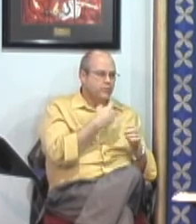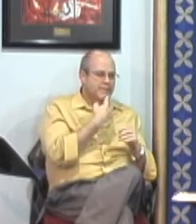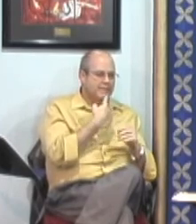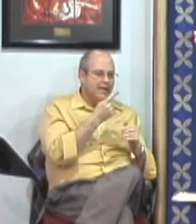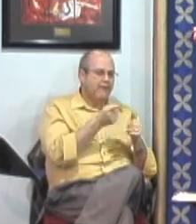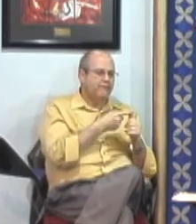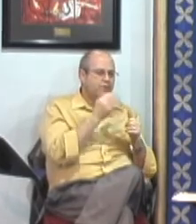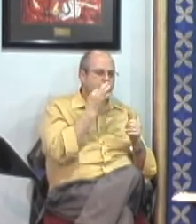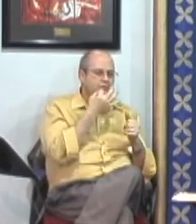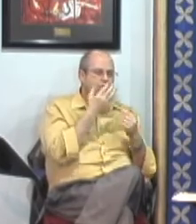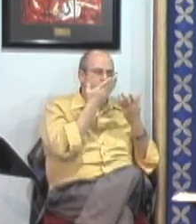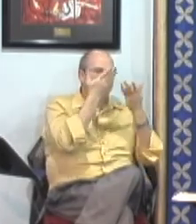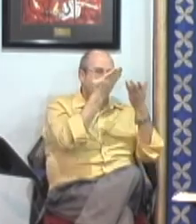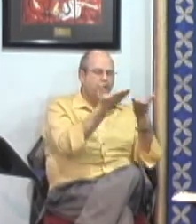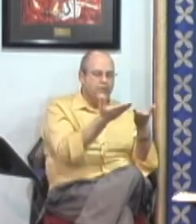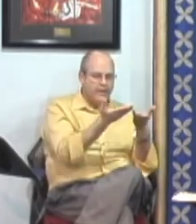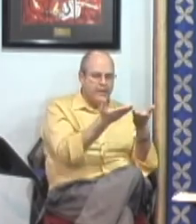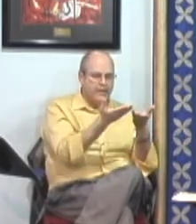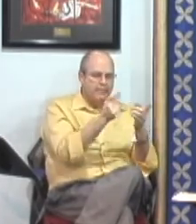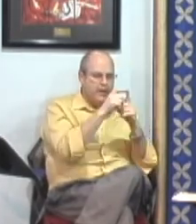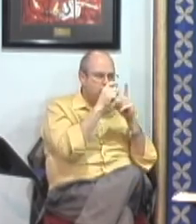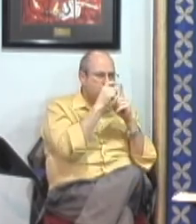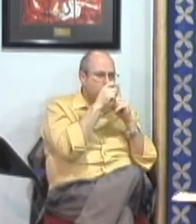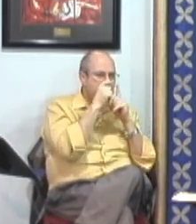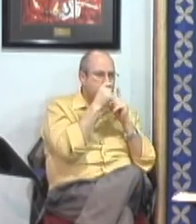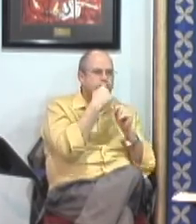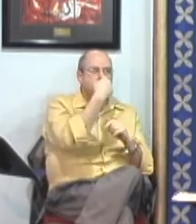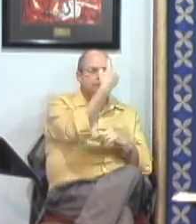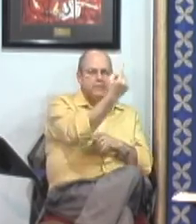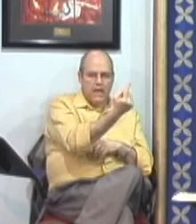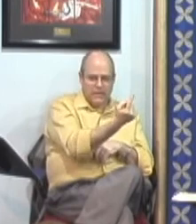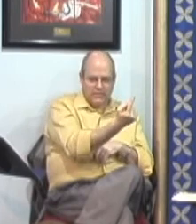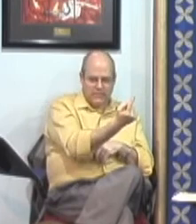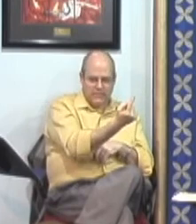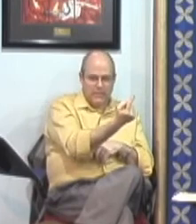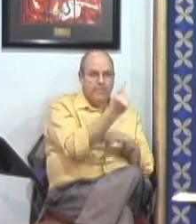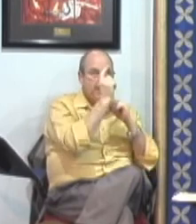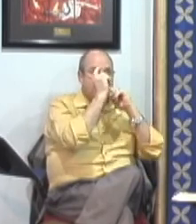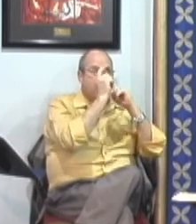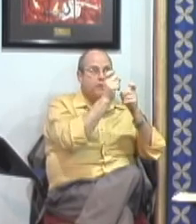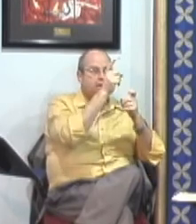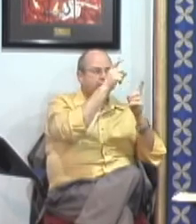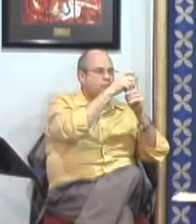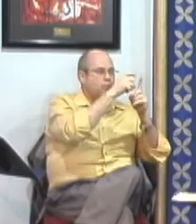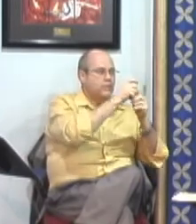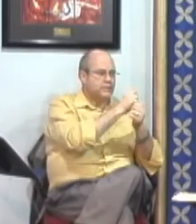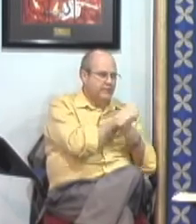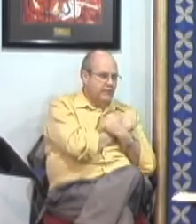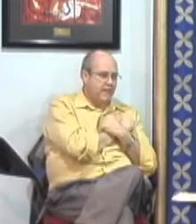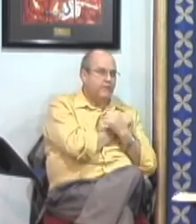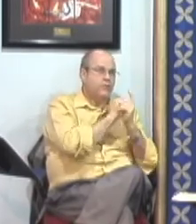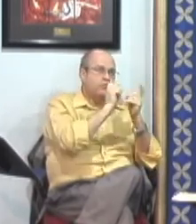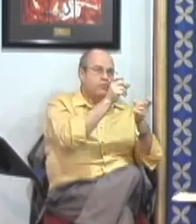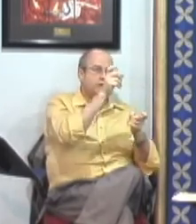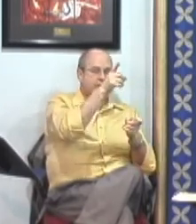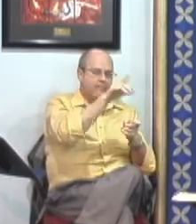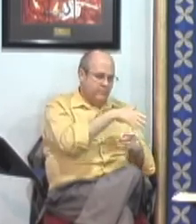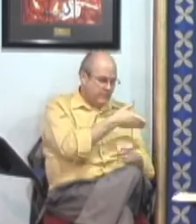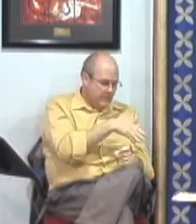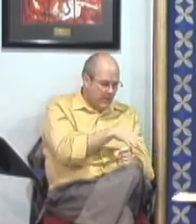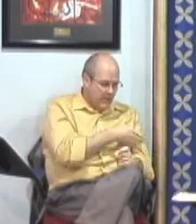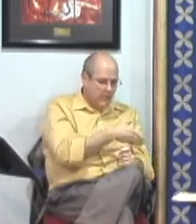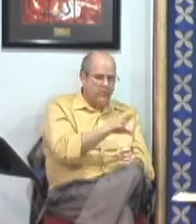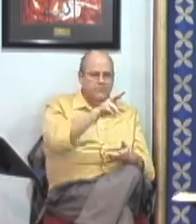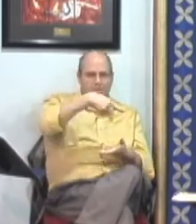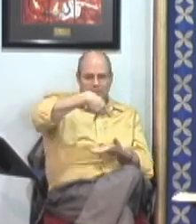a first fruits offering by the words that we speak. And we give him words of love. We give him songs and we give